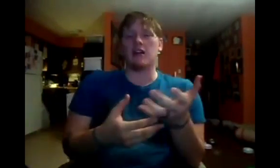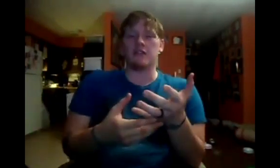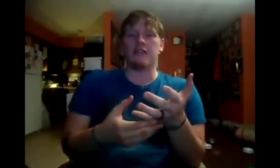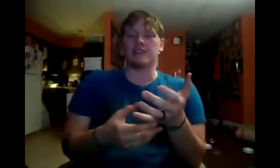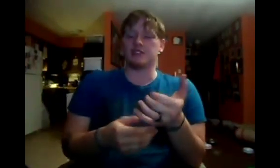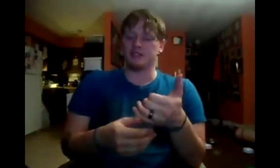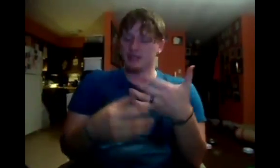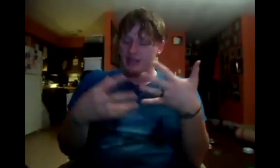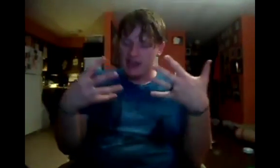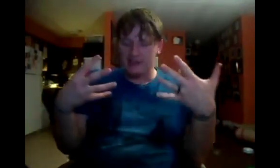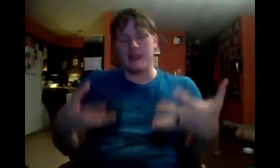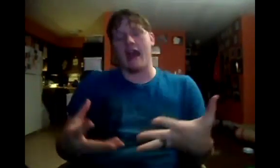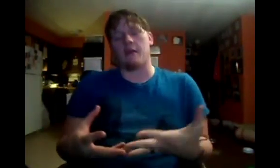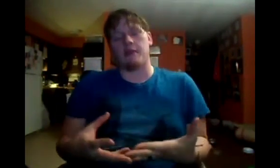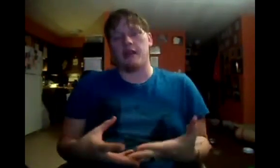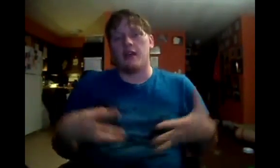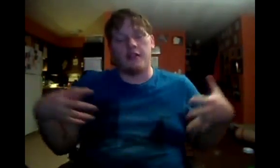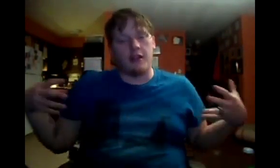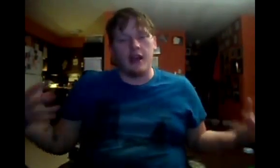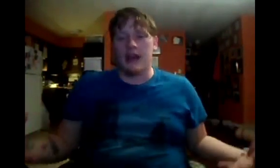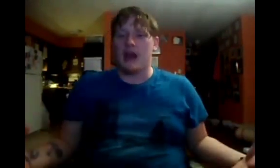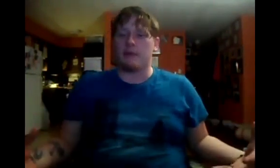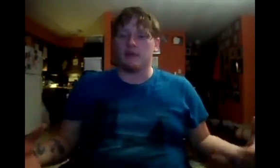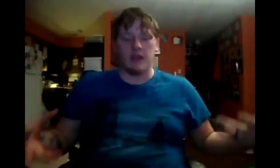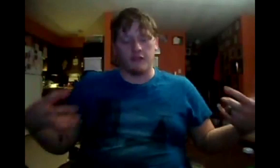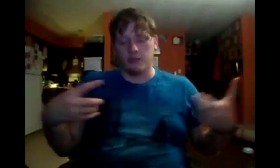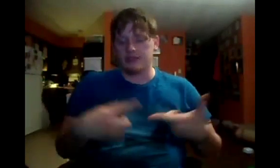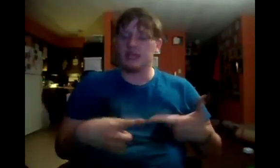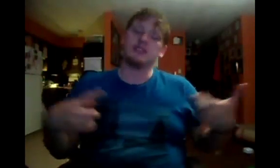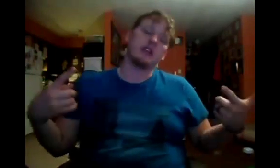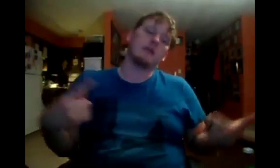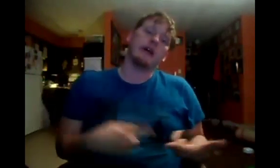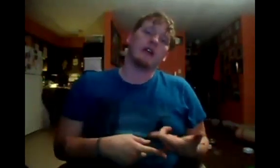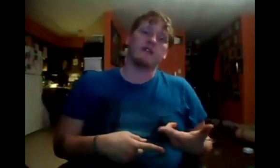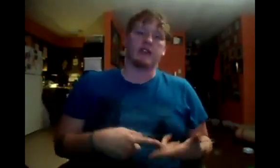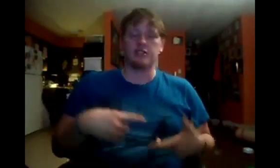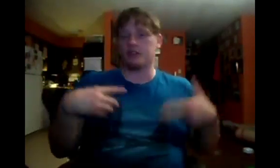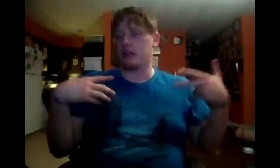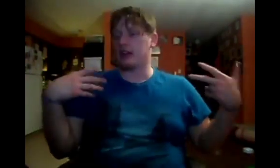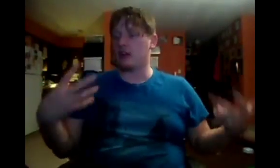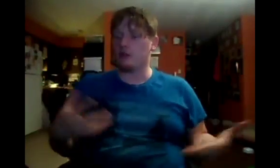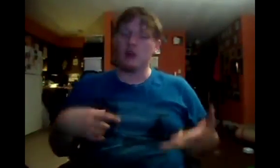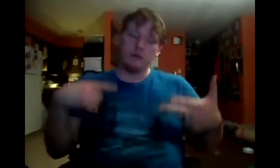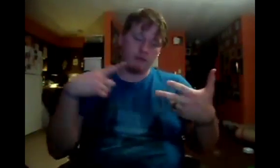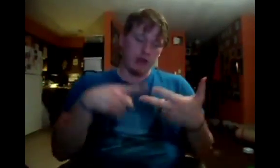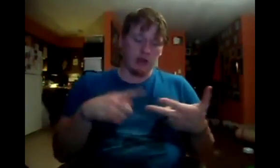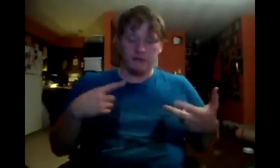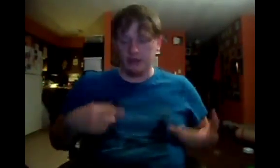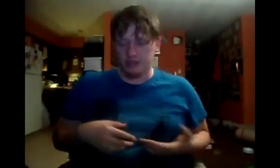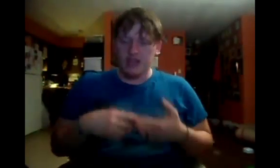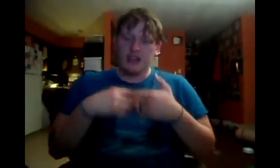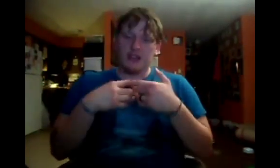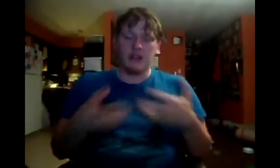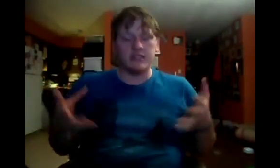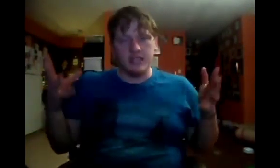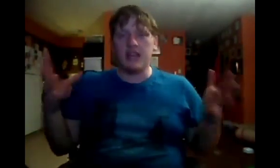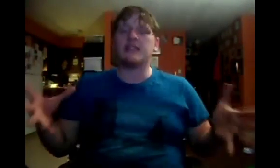Bladder infections, they happen. They're gonna happen. You have too much sex, you're gonna get a bladder infection. You're not careful, bladder infection.